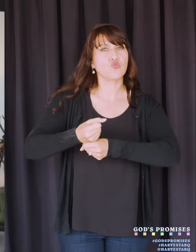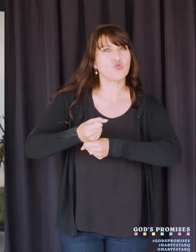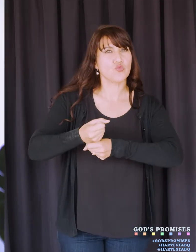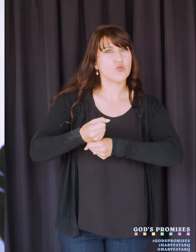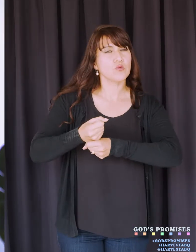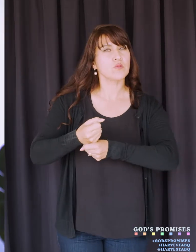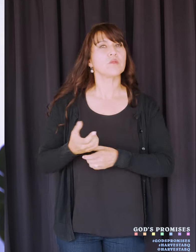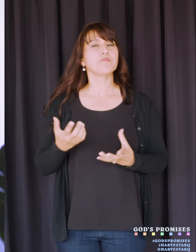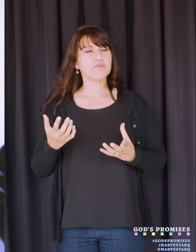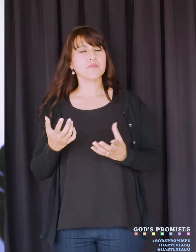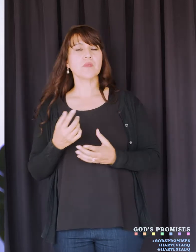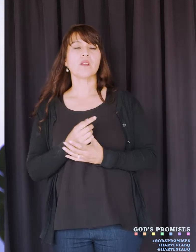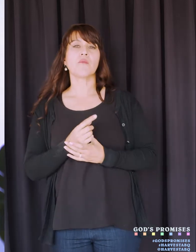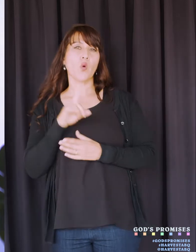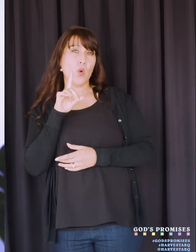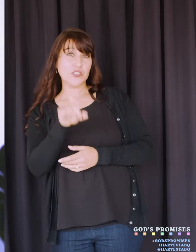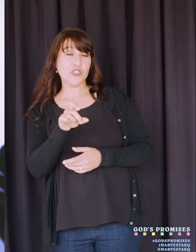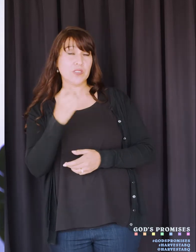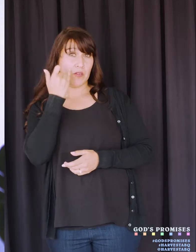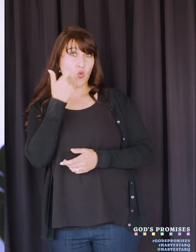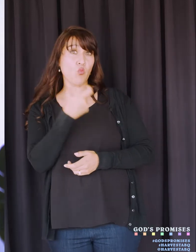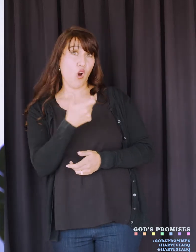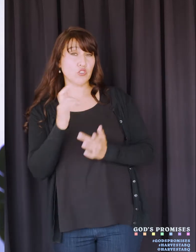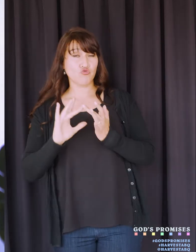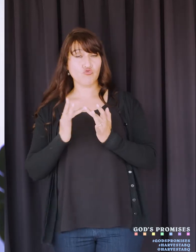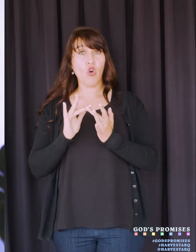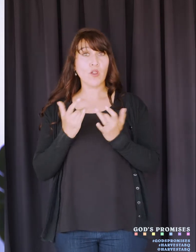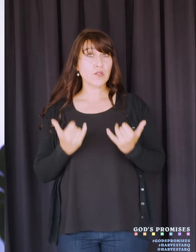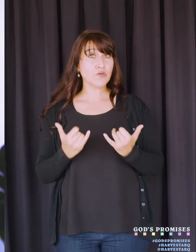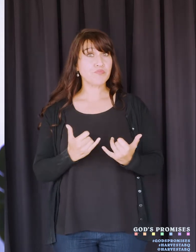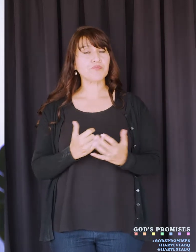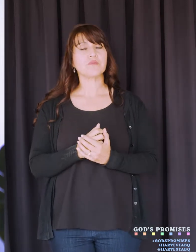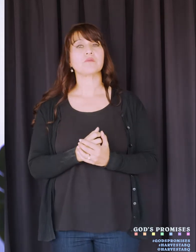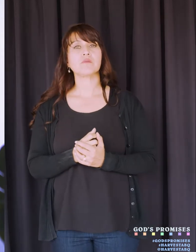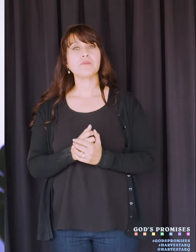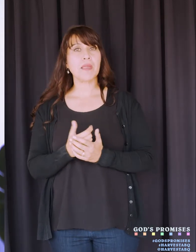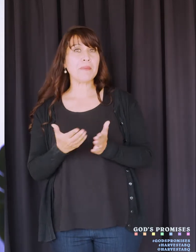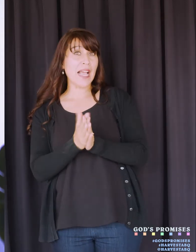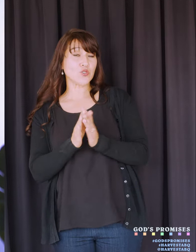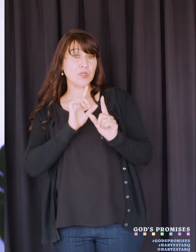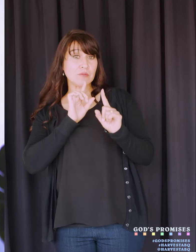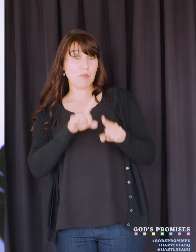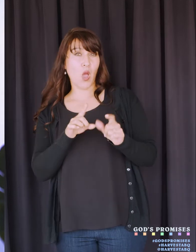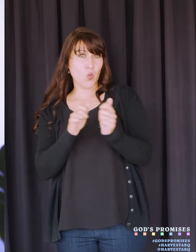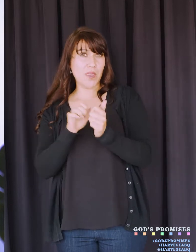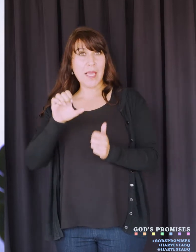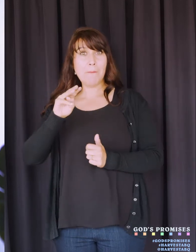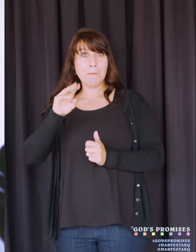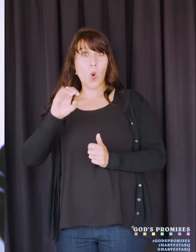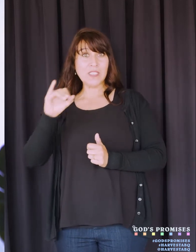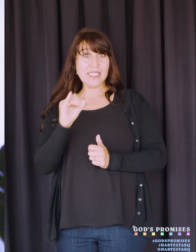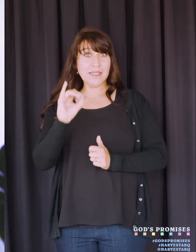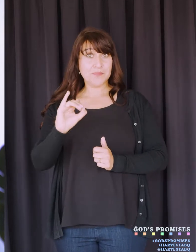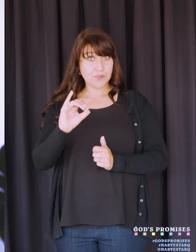to. I have a question for you, especially if you're watching online today. I'm going to have you respond with an emoji. My question is